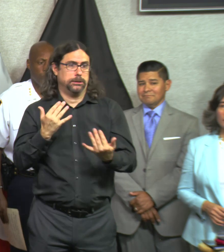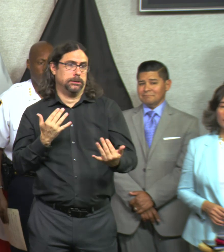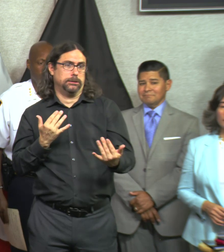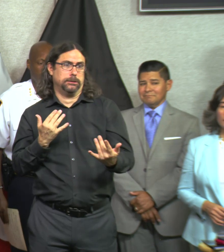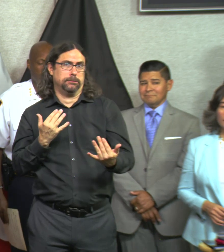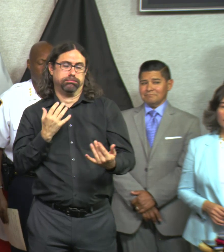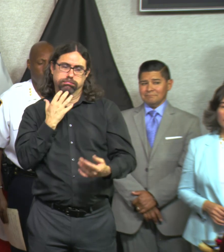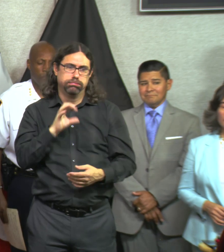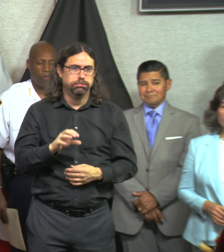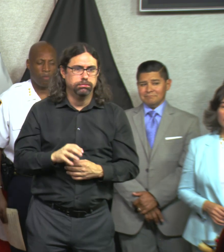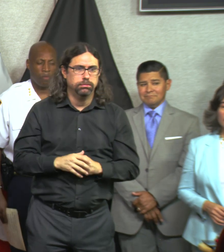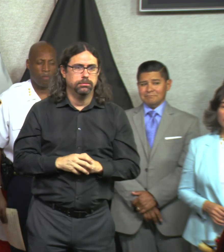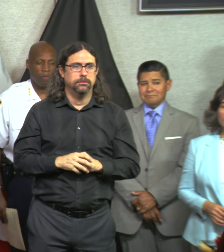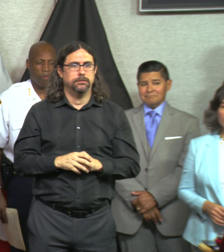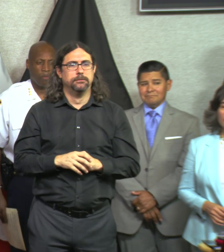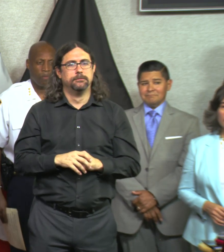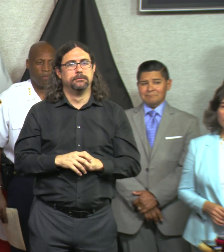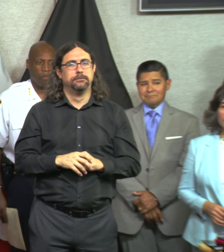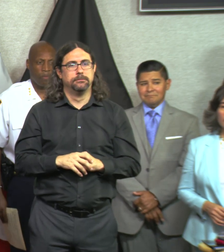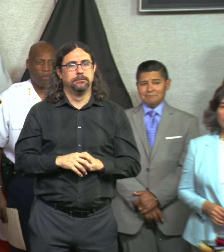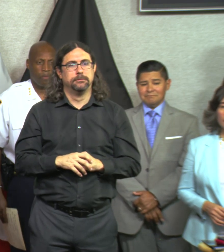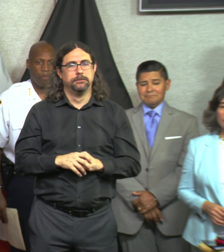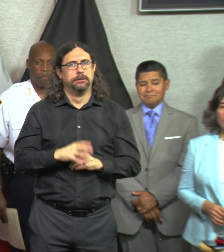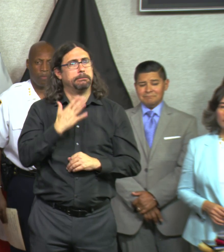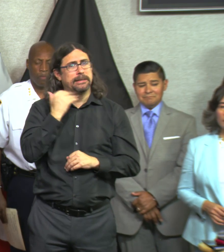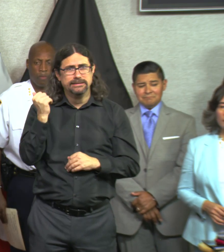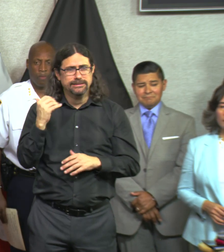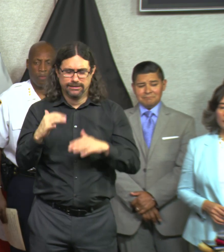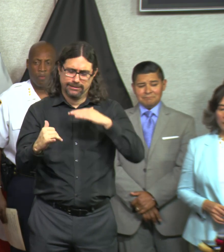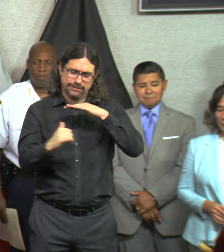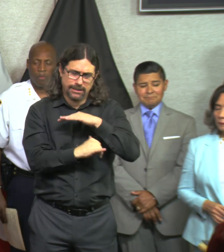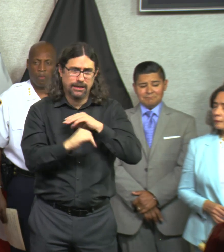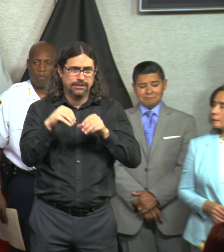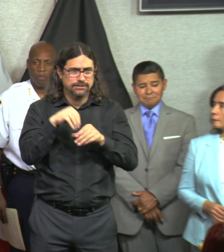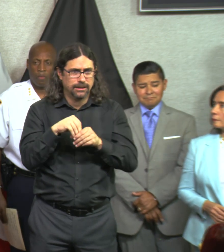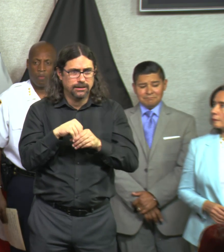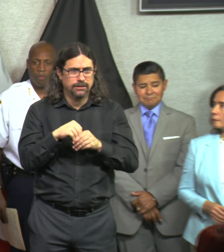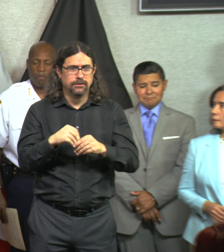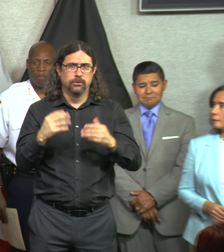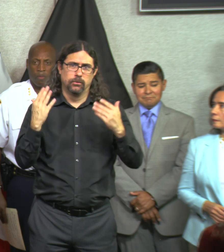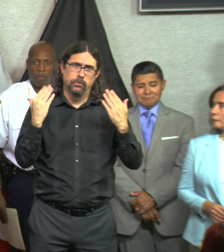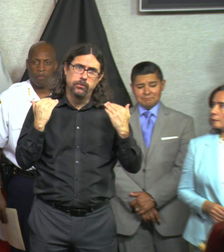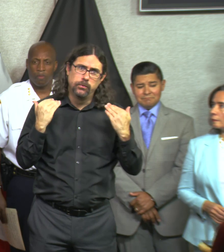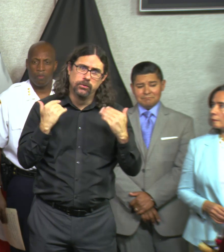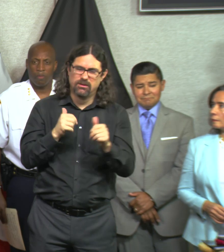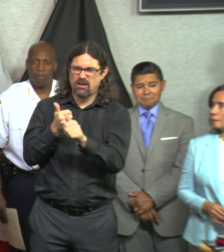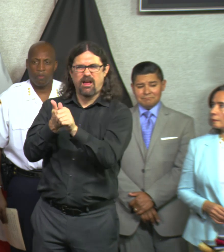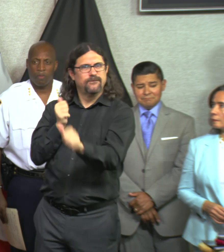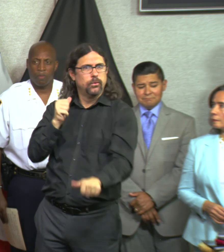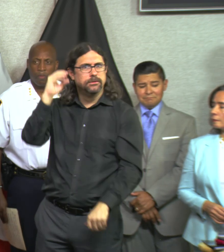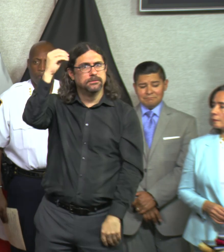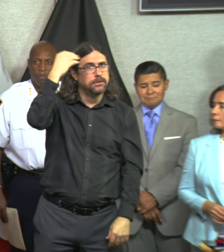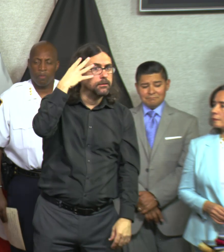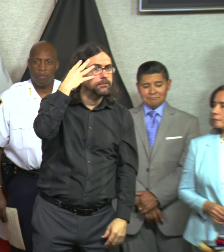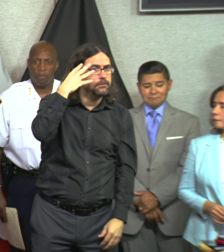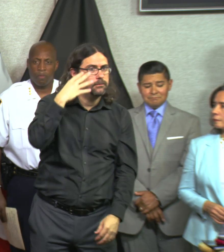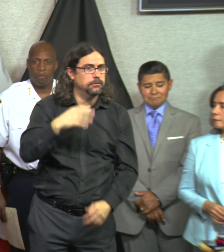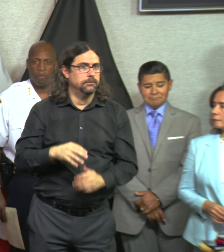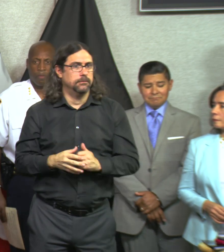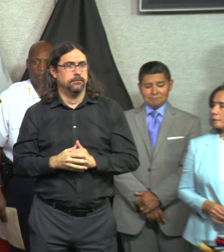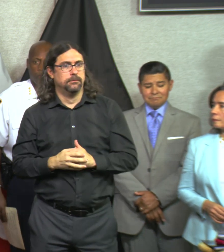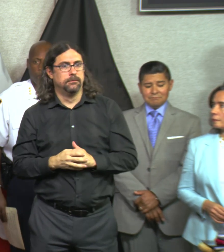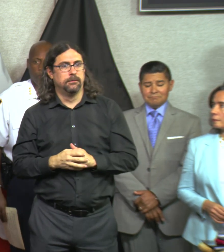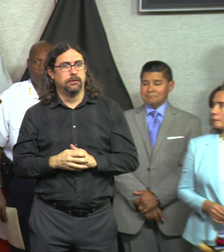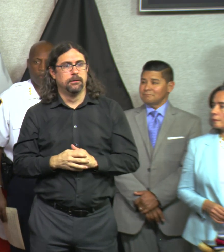cool. Avoid exertion. Avoid being out in the sun. But yeah, if you don't need to drive, don't drive. Yeah, I agree with that entirely,